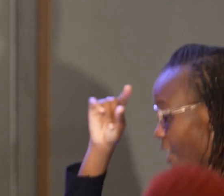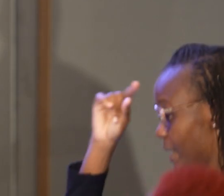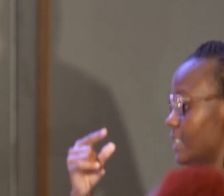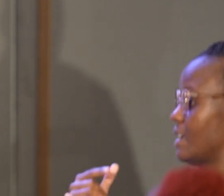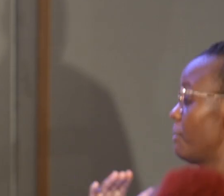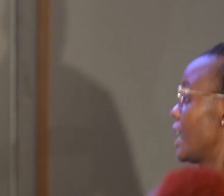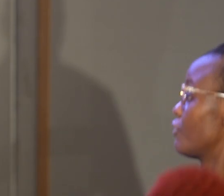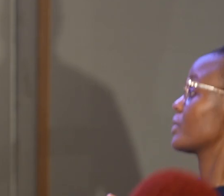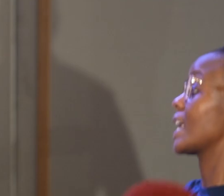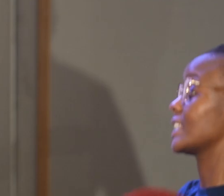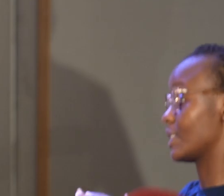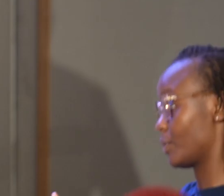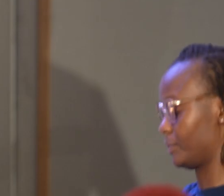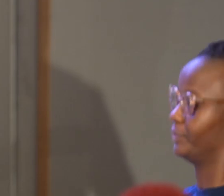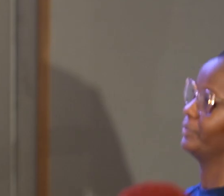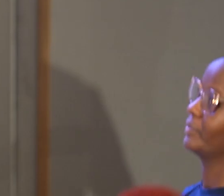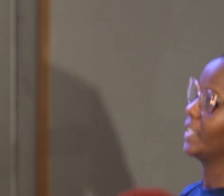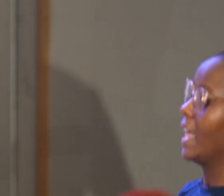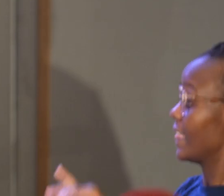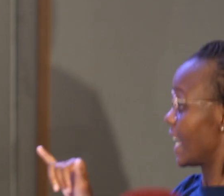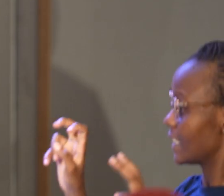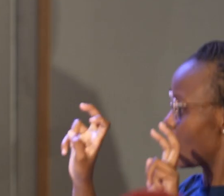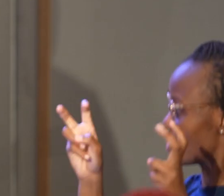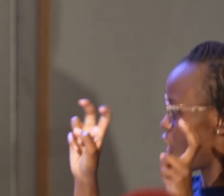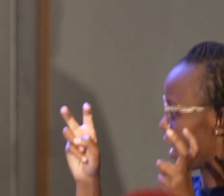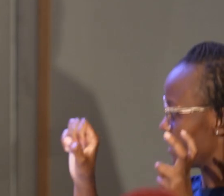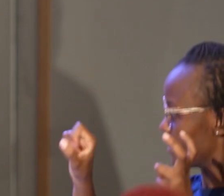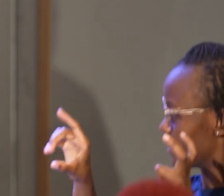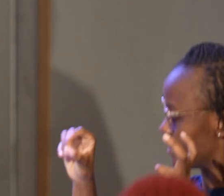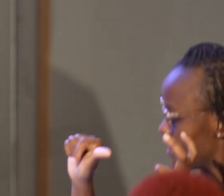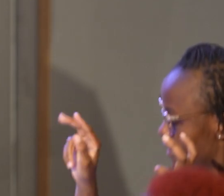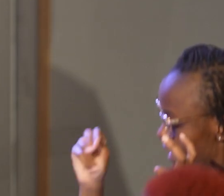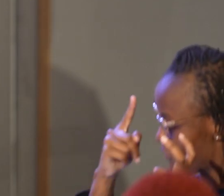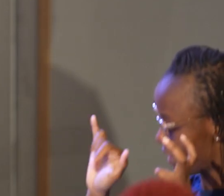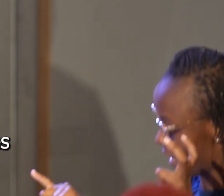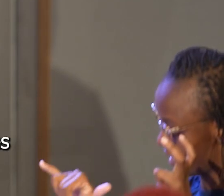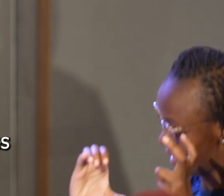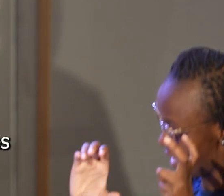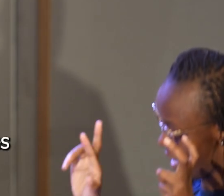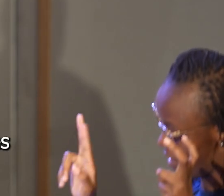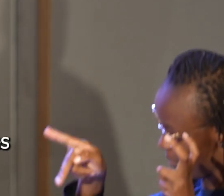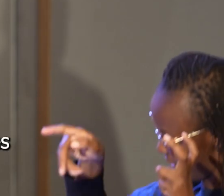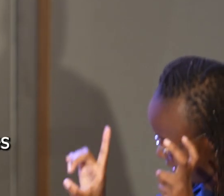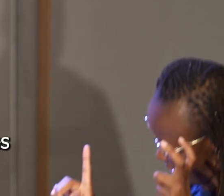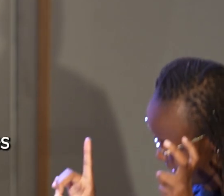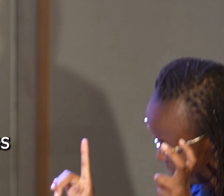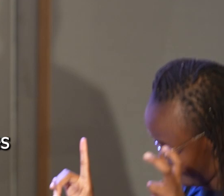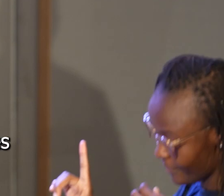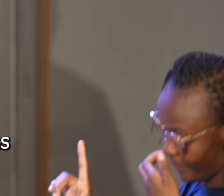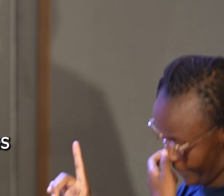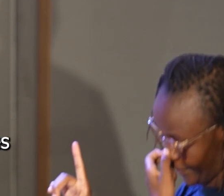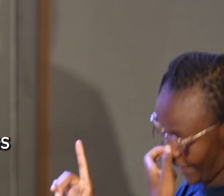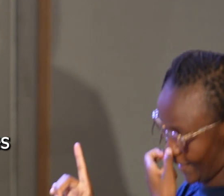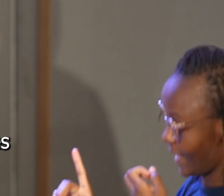The mantra or the slogan behind development of the CRPD, that's the Convention on the Rights of Persons with